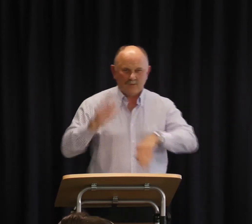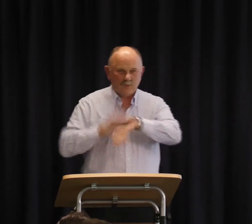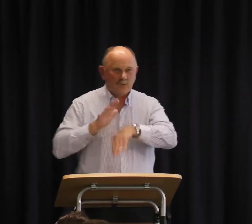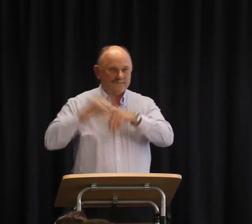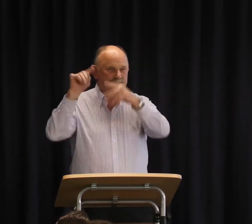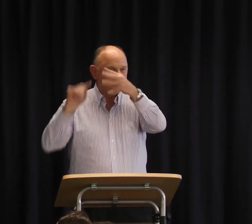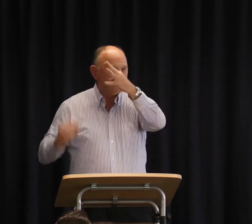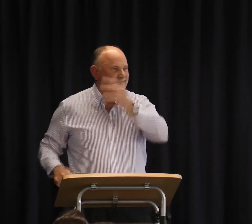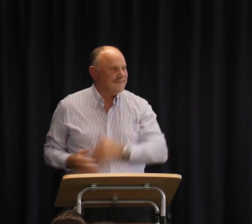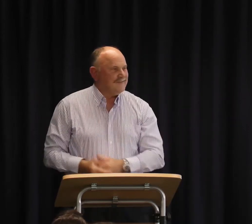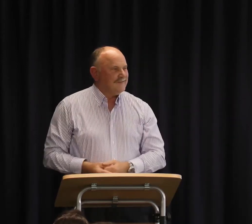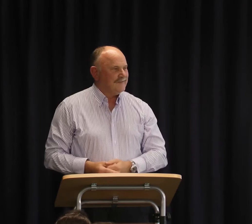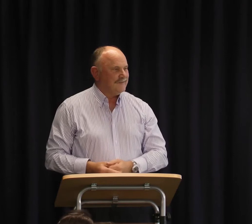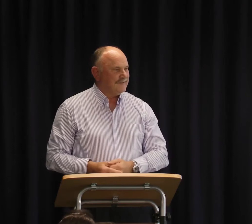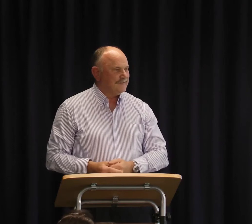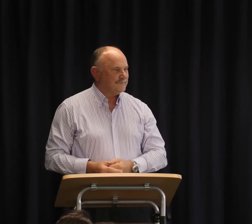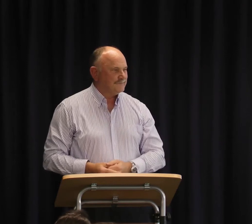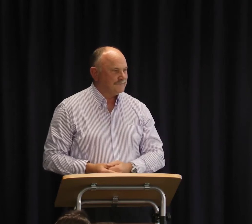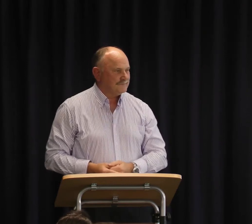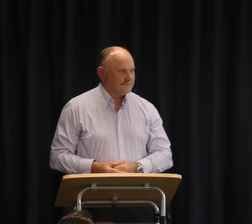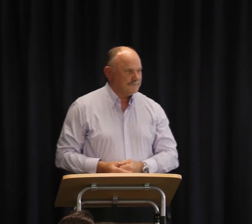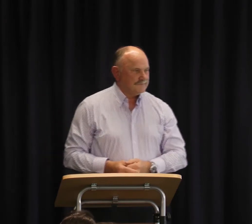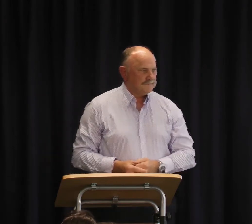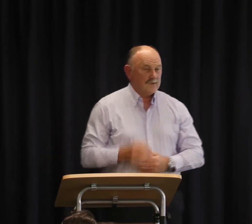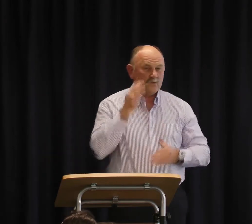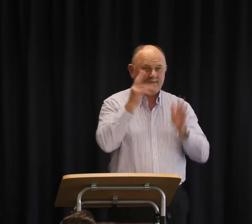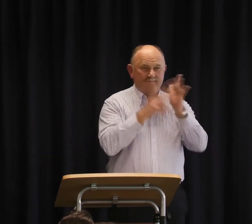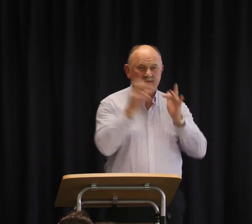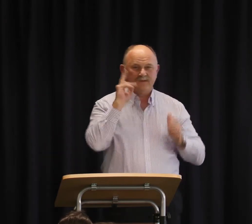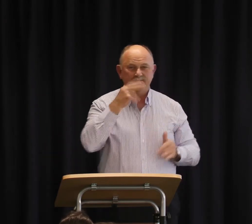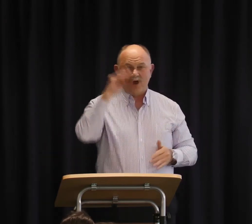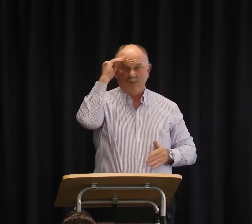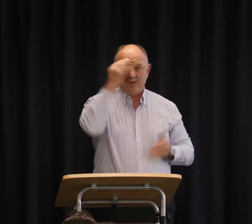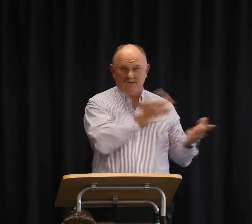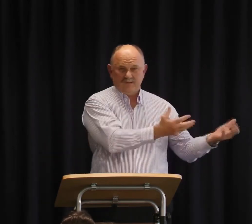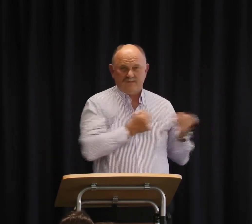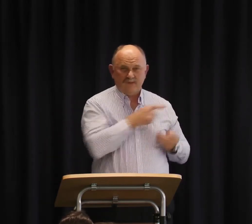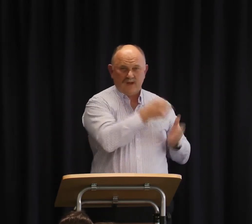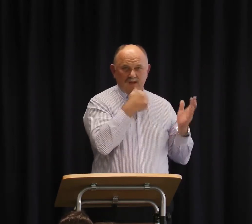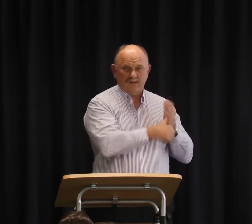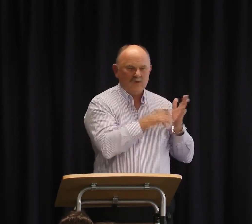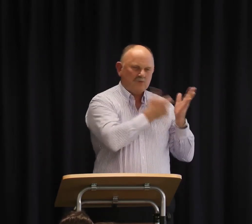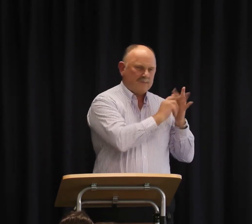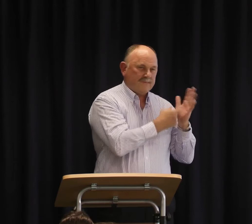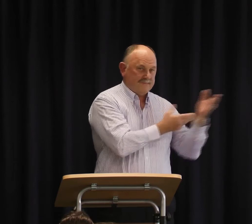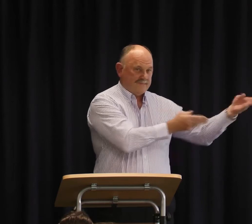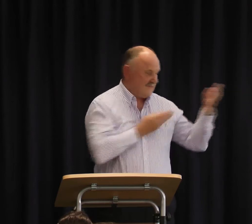scathing report. He said we were terrible in so many different ways. So when the VicDev committee received that report,